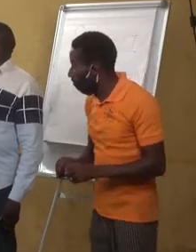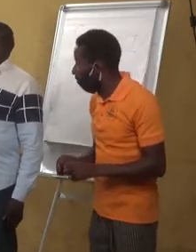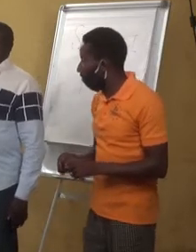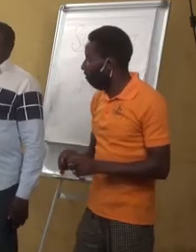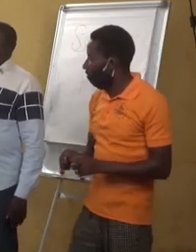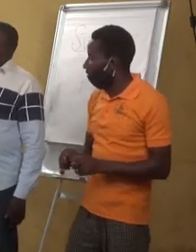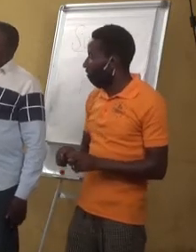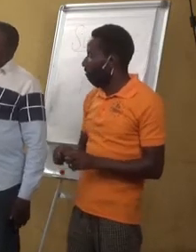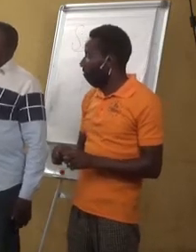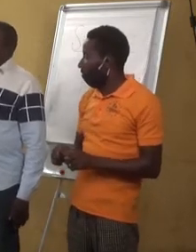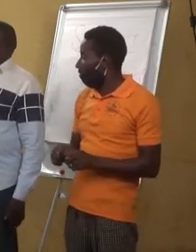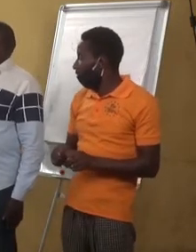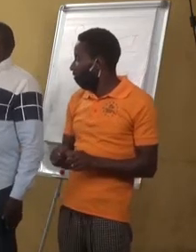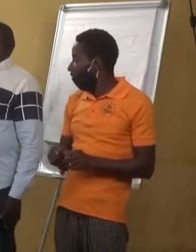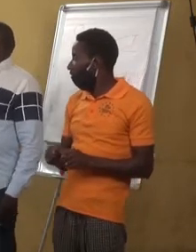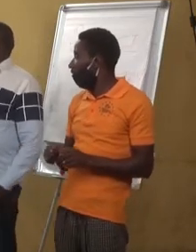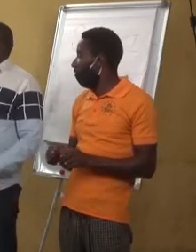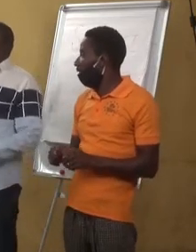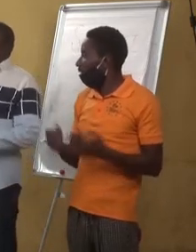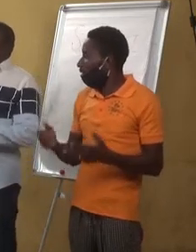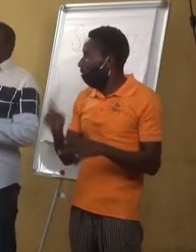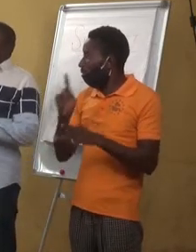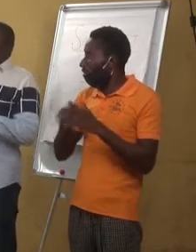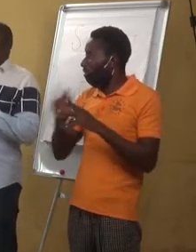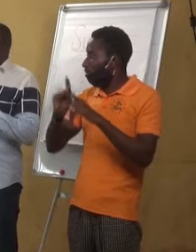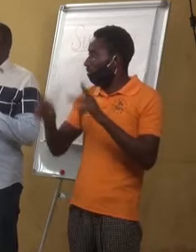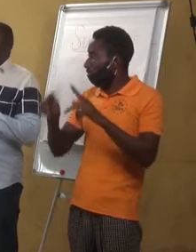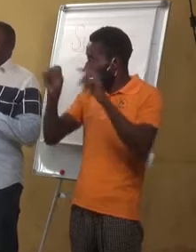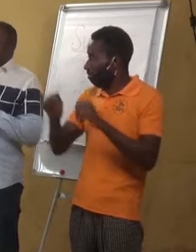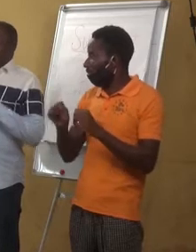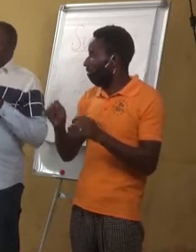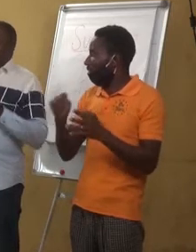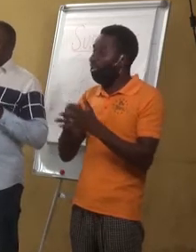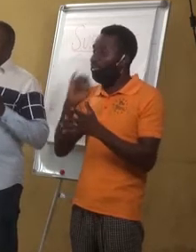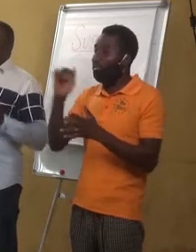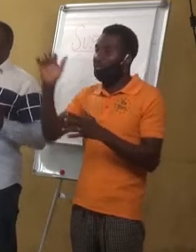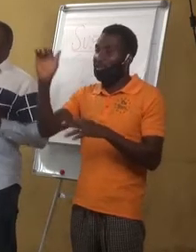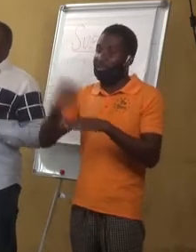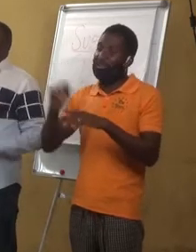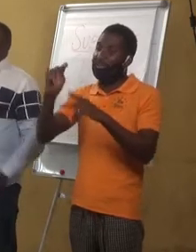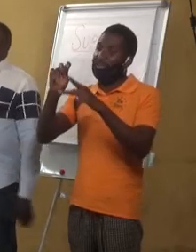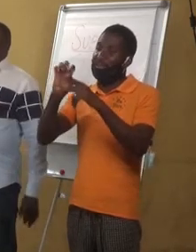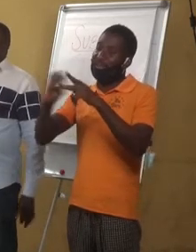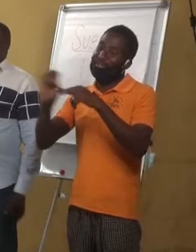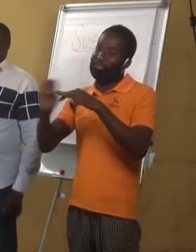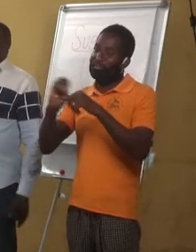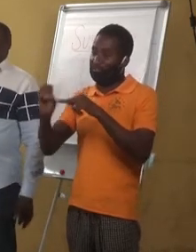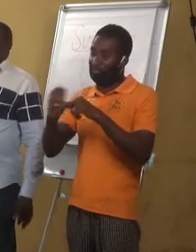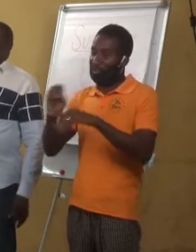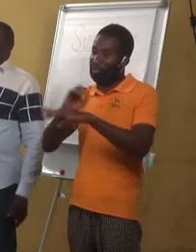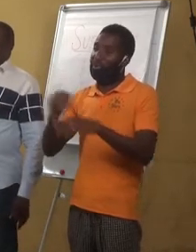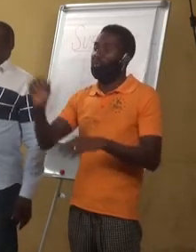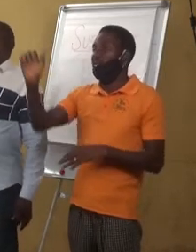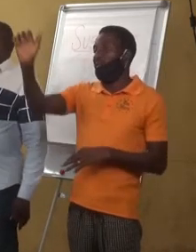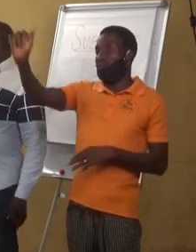electronic configuration of element. This element have what we call atomic number, and it is this atomic number that